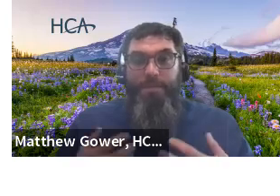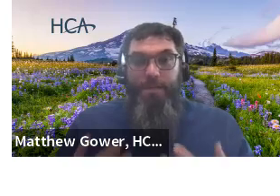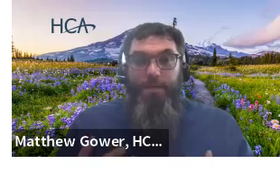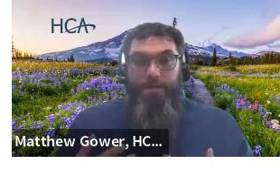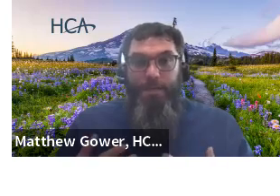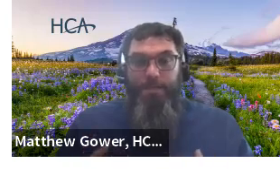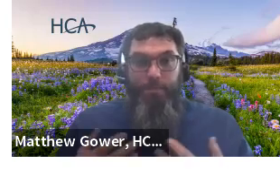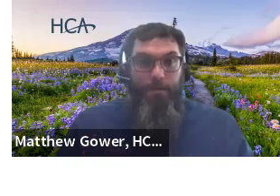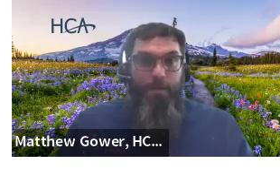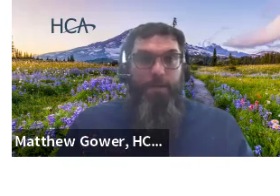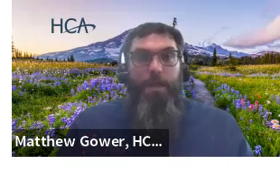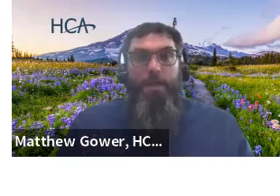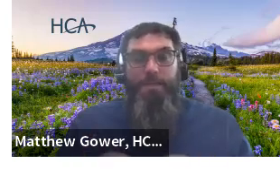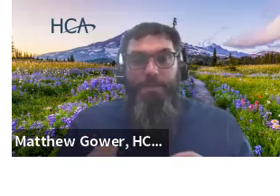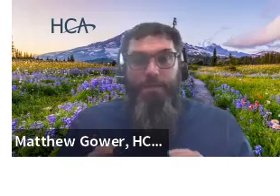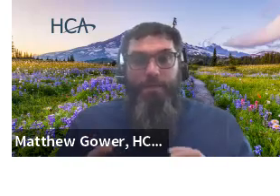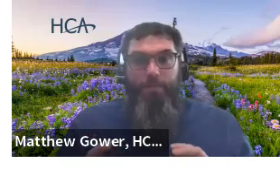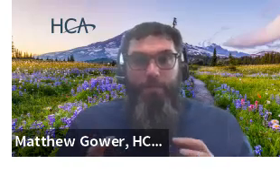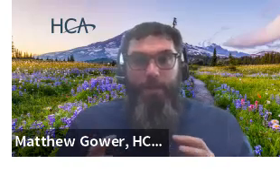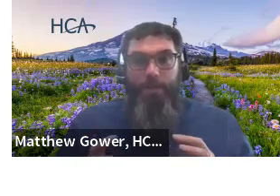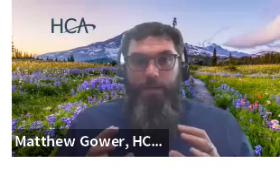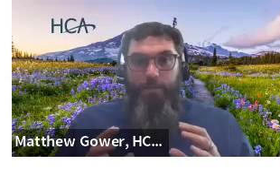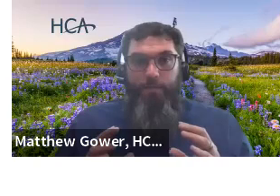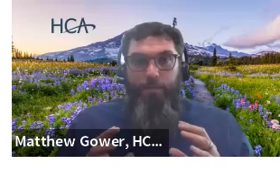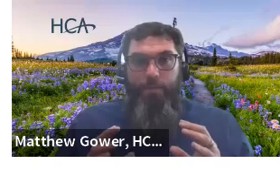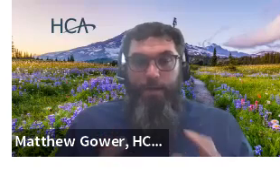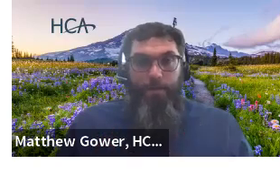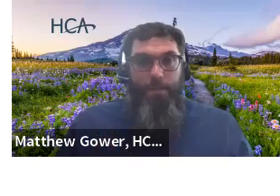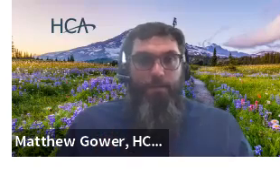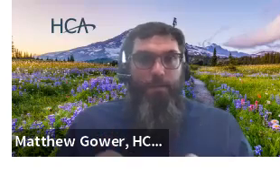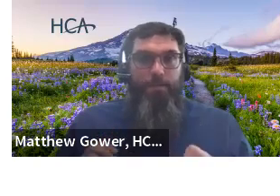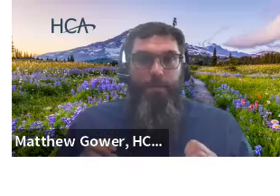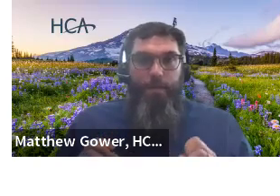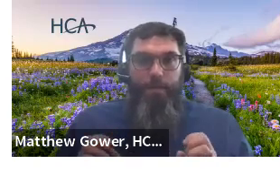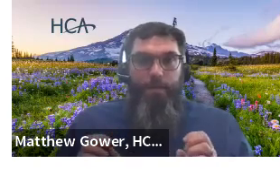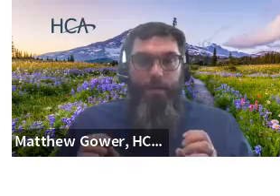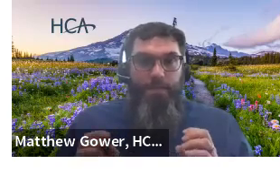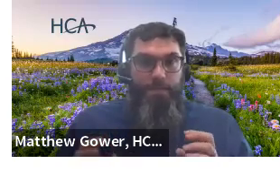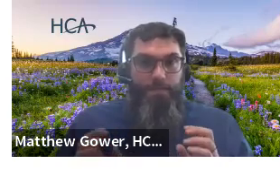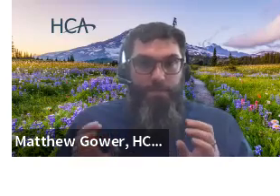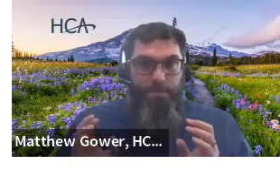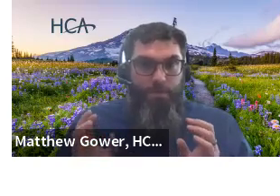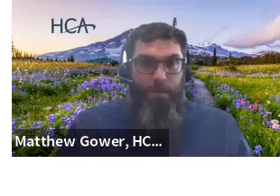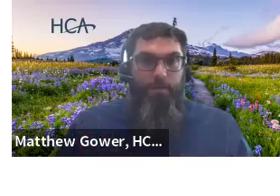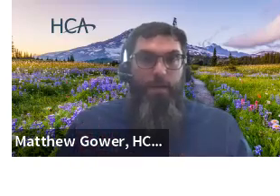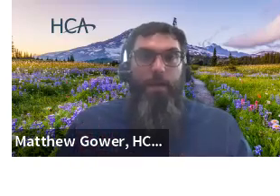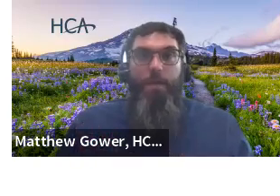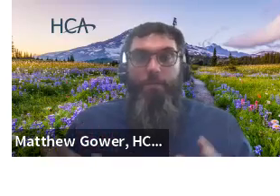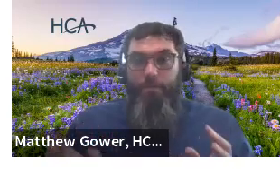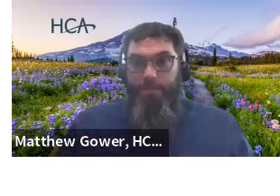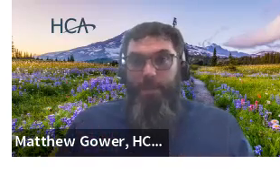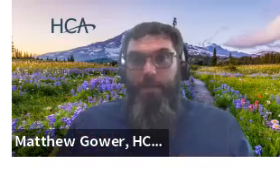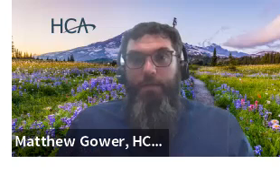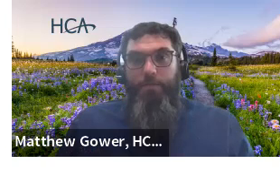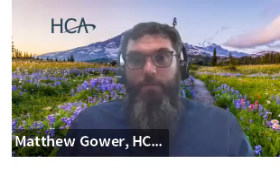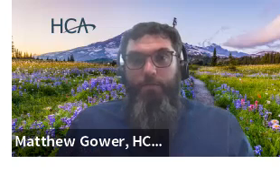work with is the SAMHSA block grant. SAMHSA provides funding through the mental health block grant and the substance use disorder block grant